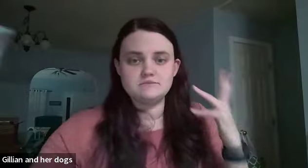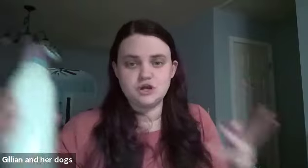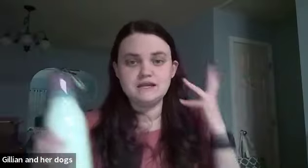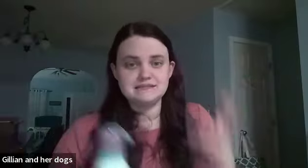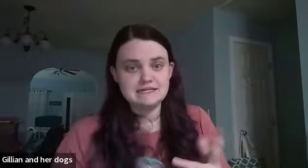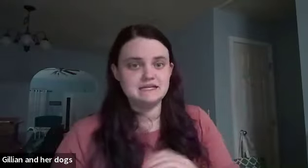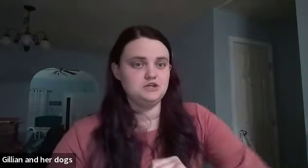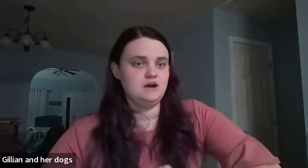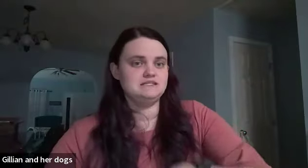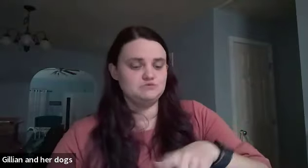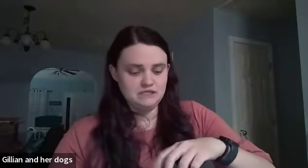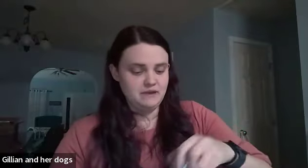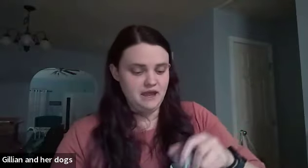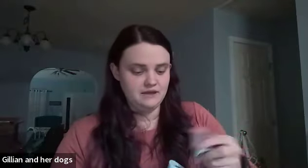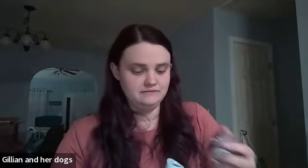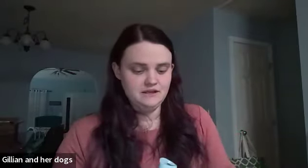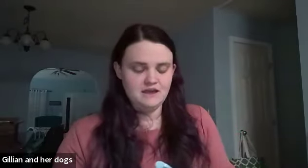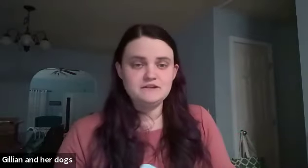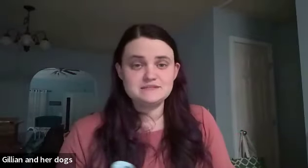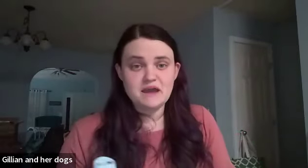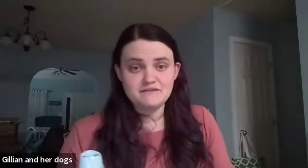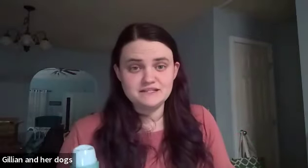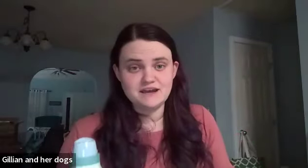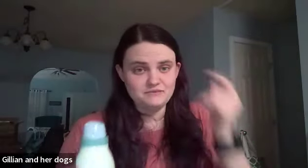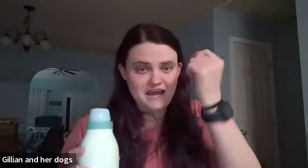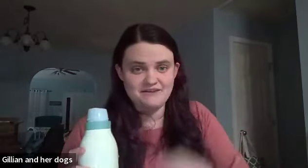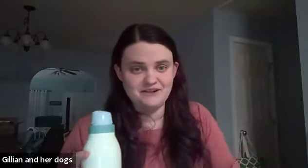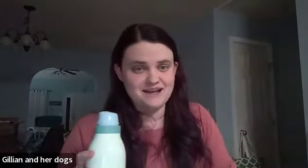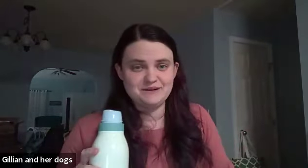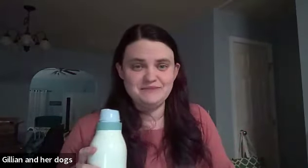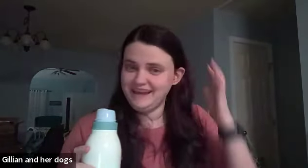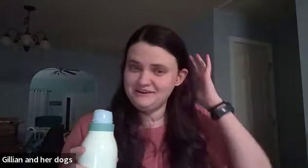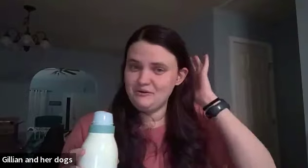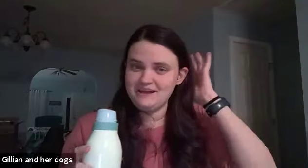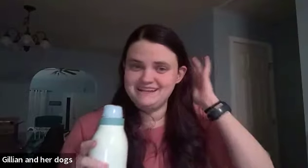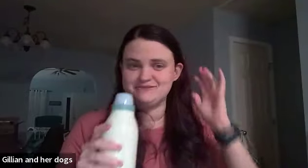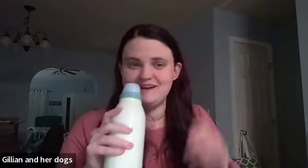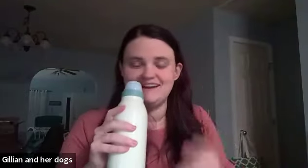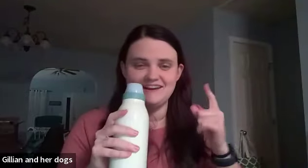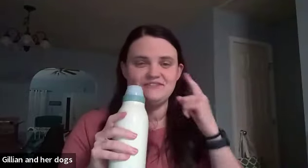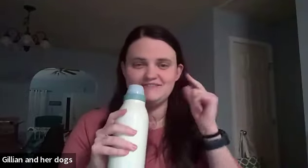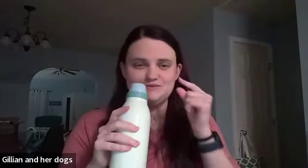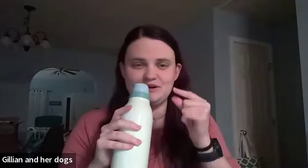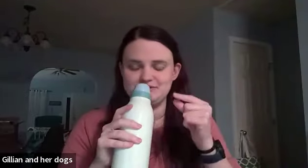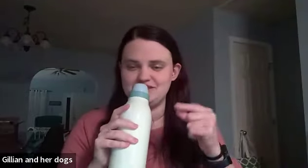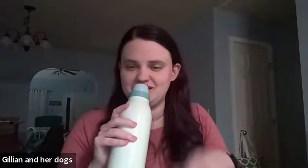I'm trying to say tonight, you guys. It's really bad. I feel like it's bad every time I have a class, but I'm like, I don't know what it is right now. I cannot think of this word I'm trying to think